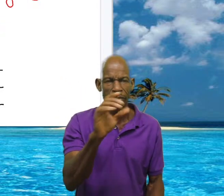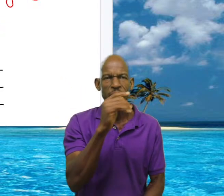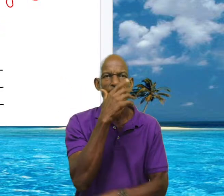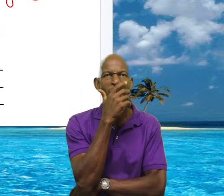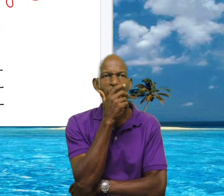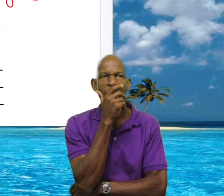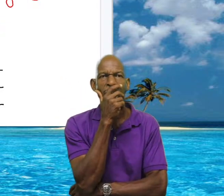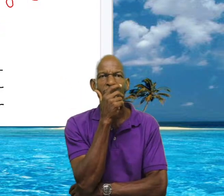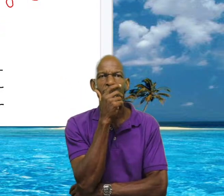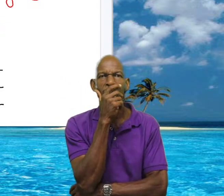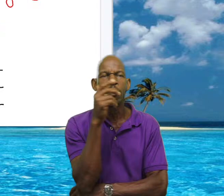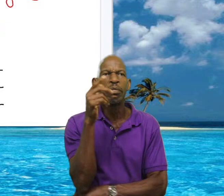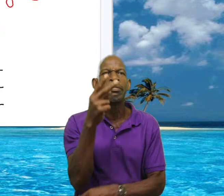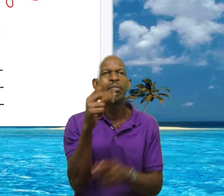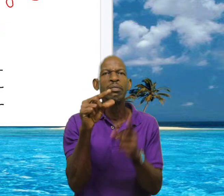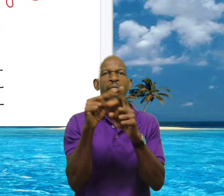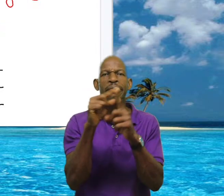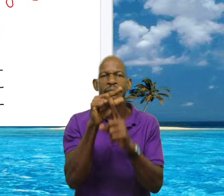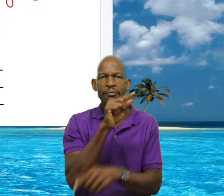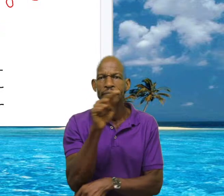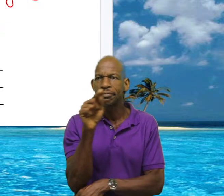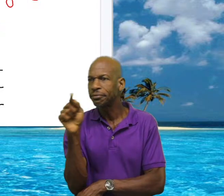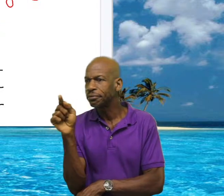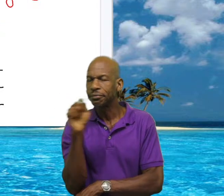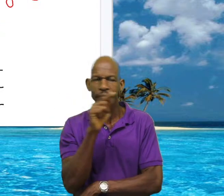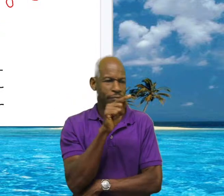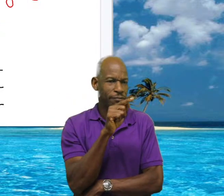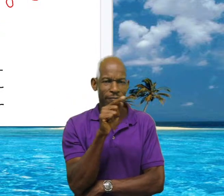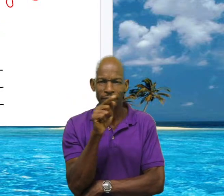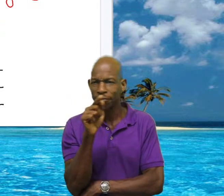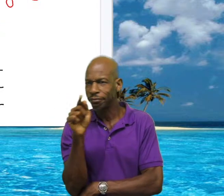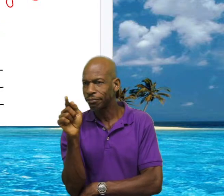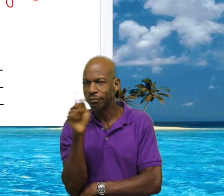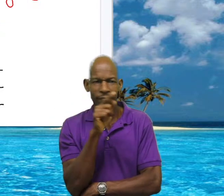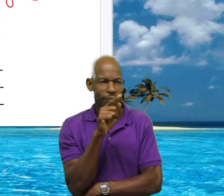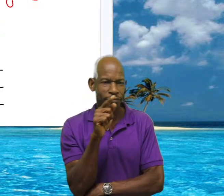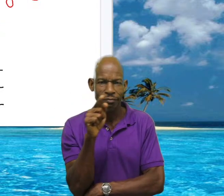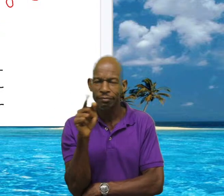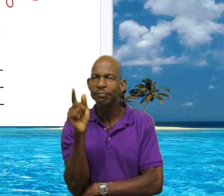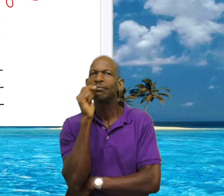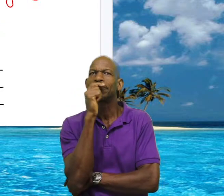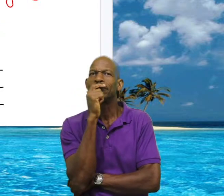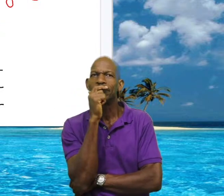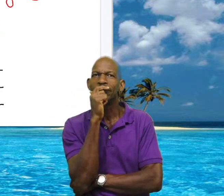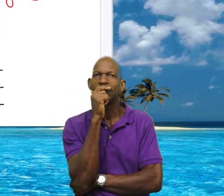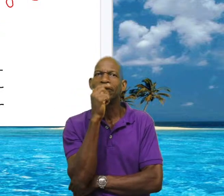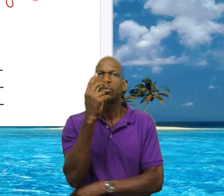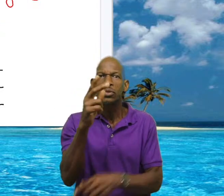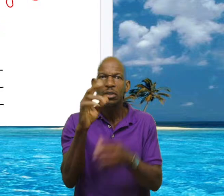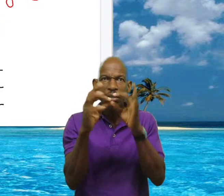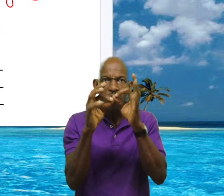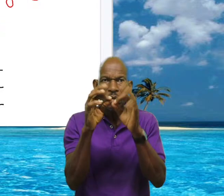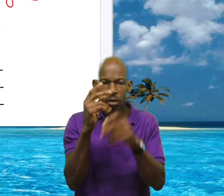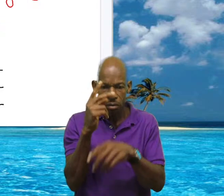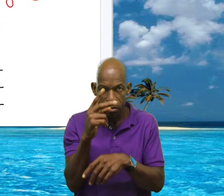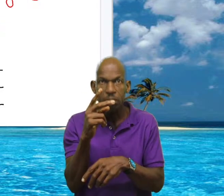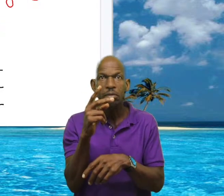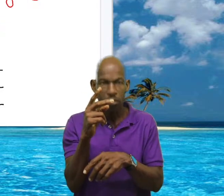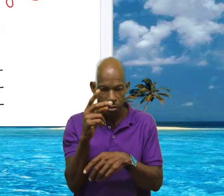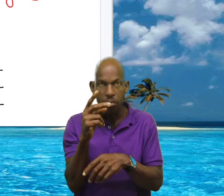say across the screen. So you're looking at the interpreter is interpreting for you, and you're also